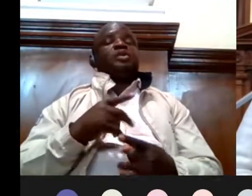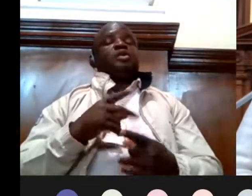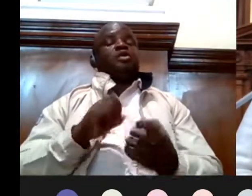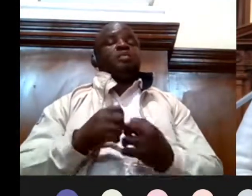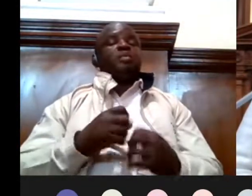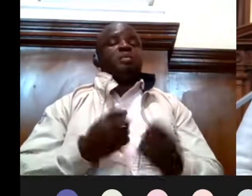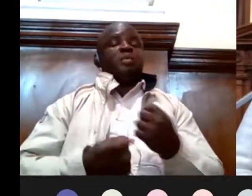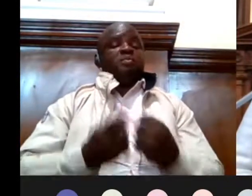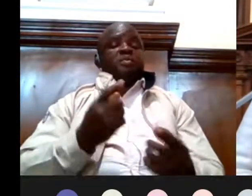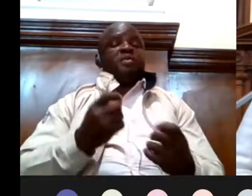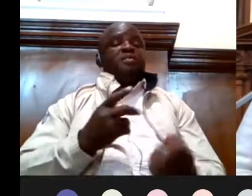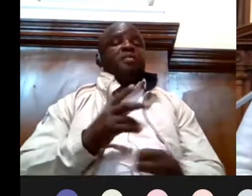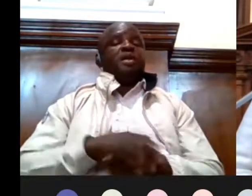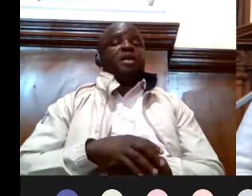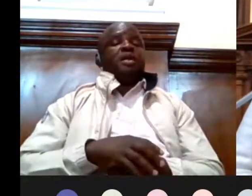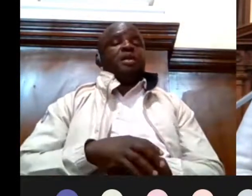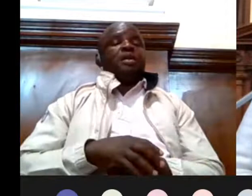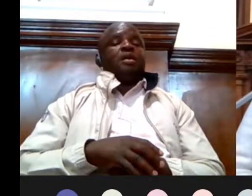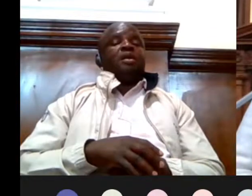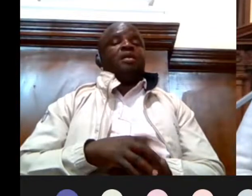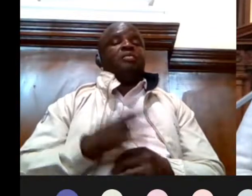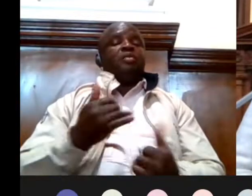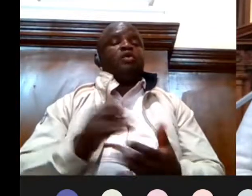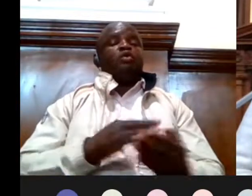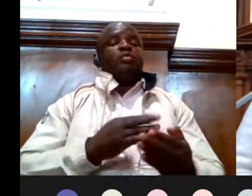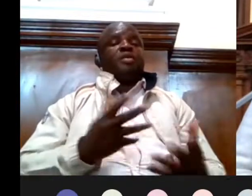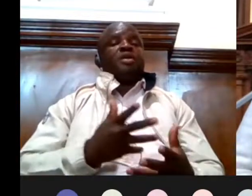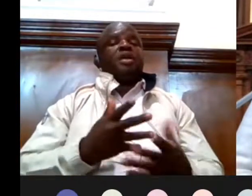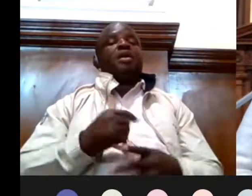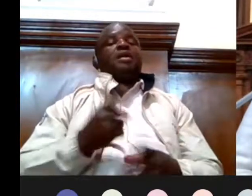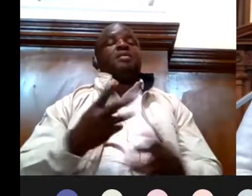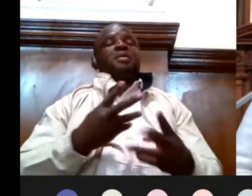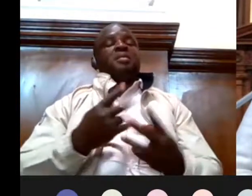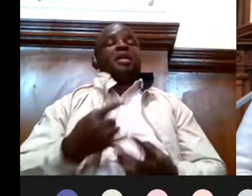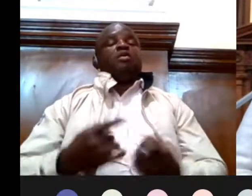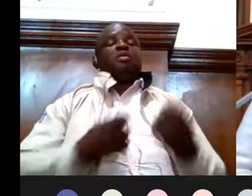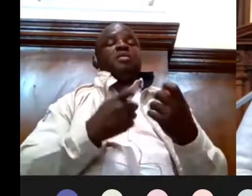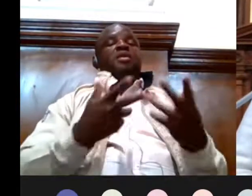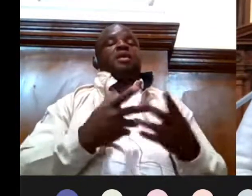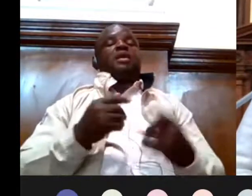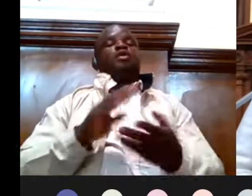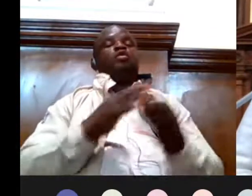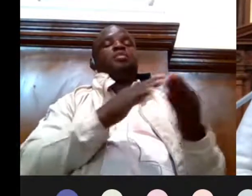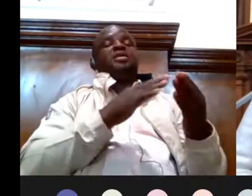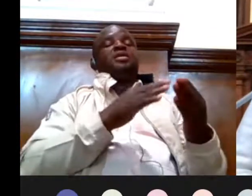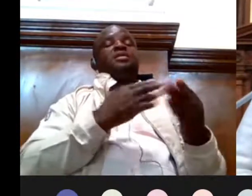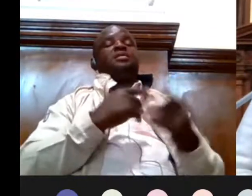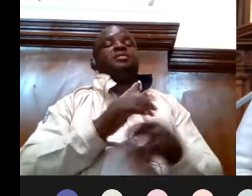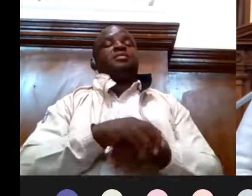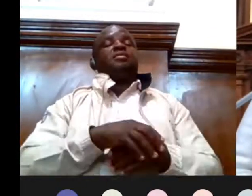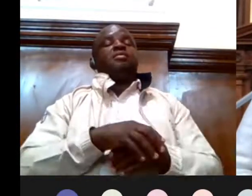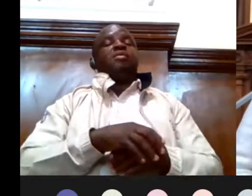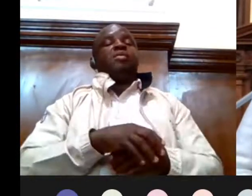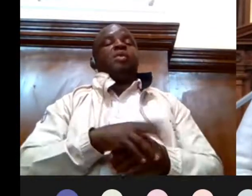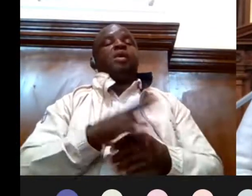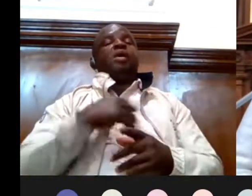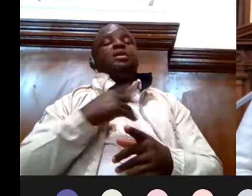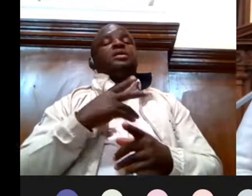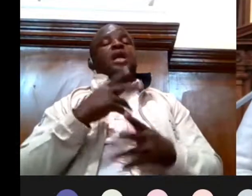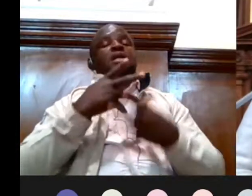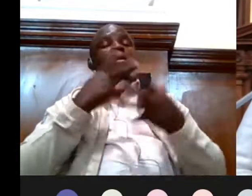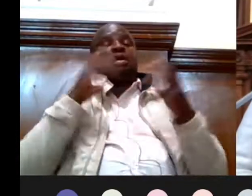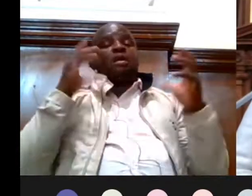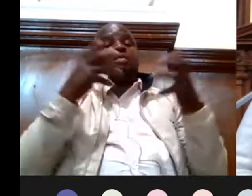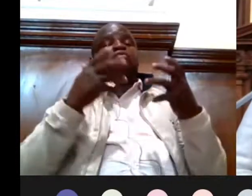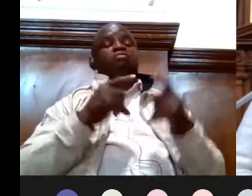metseng ya borona mo sello se banteng hodima dithaba taunaheng tsa